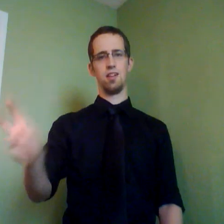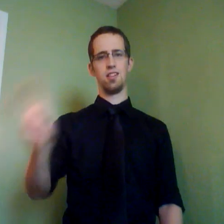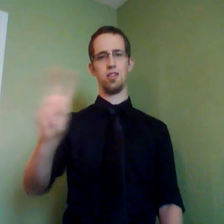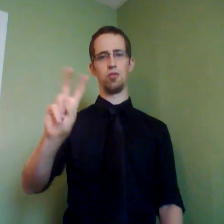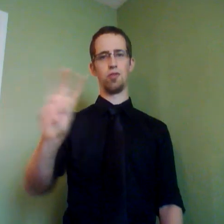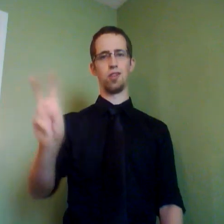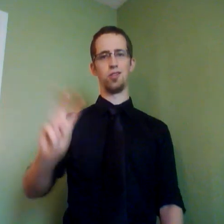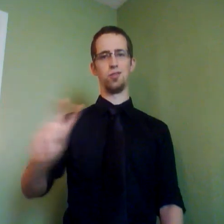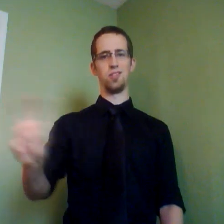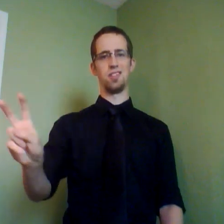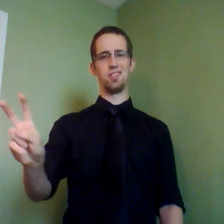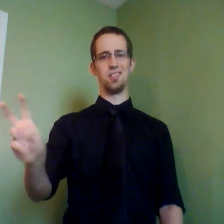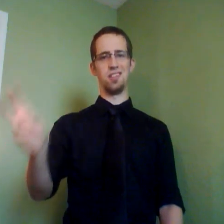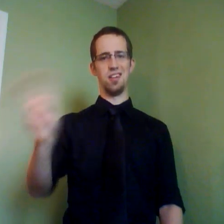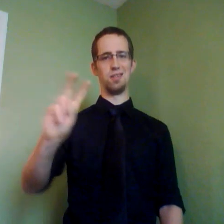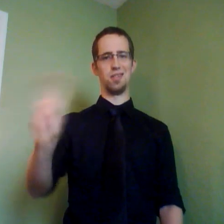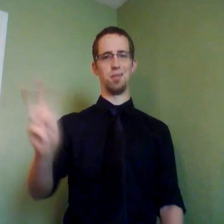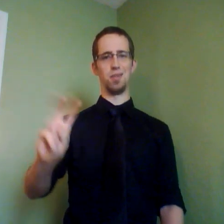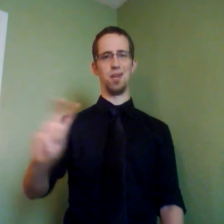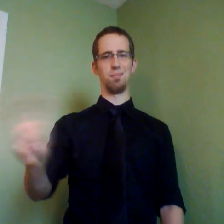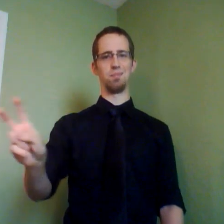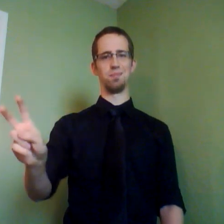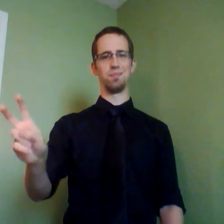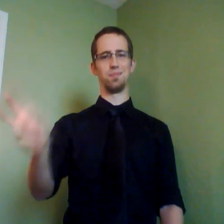and then you draw 2 Z's in the air at the same time.